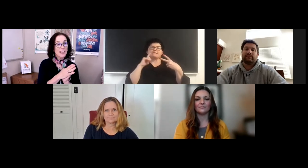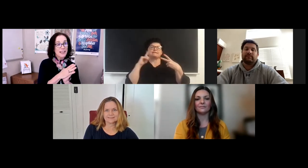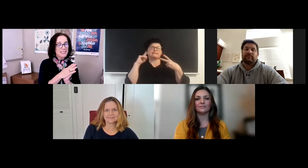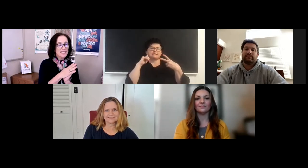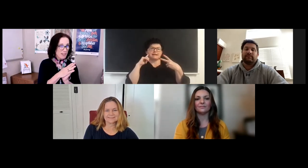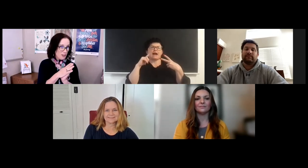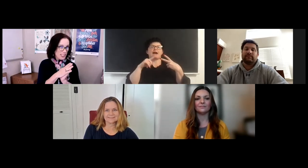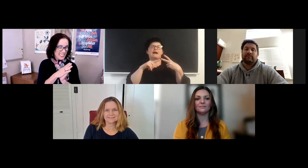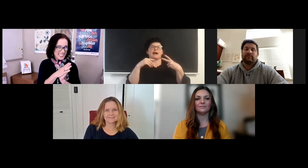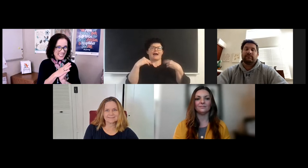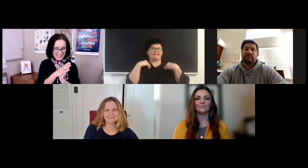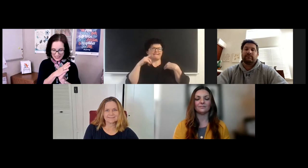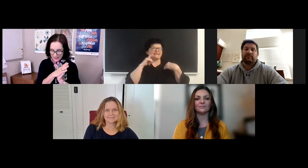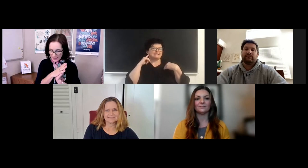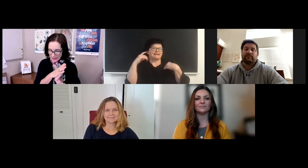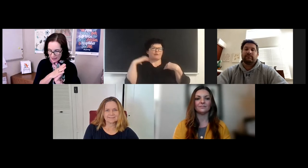had a deaf coach